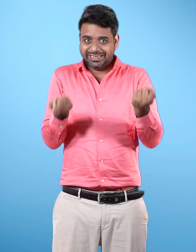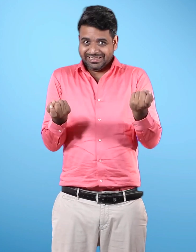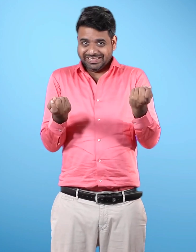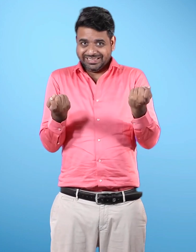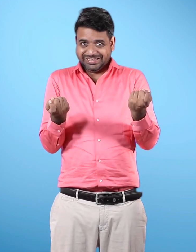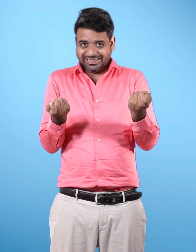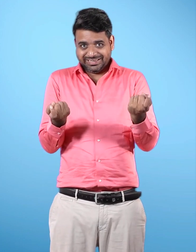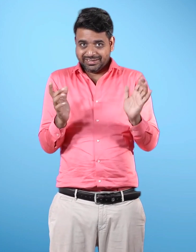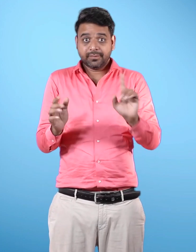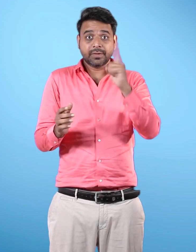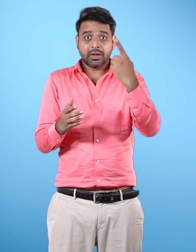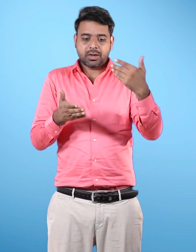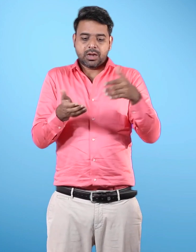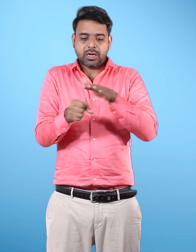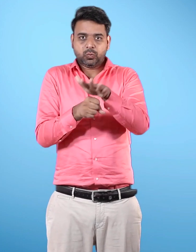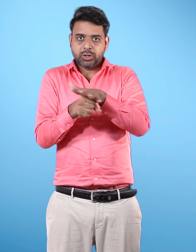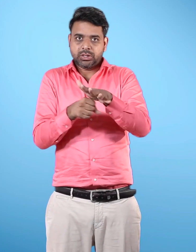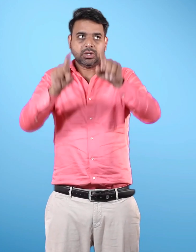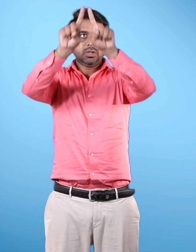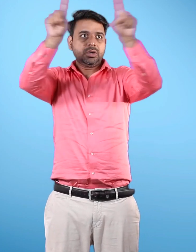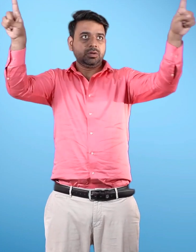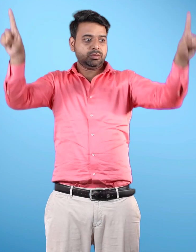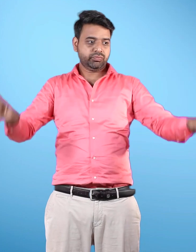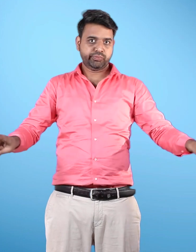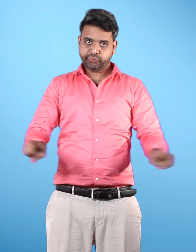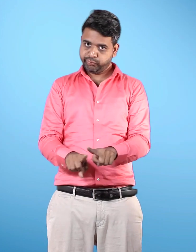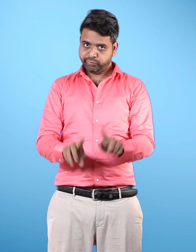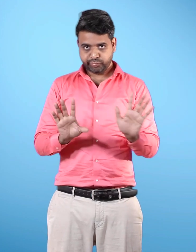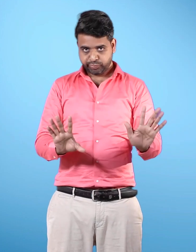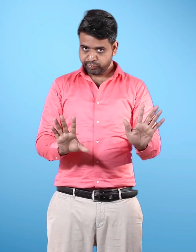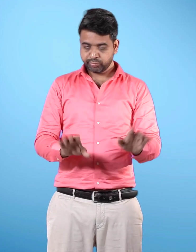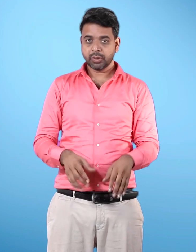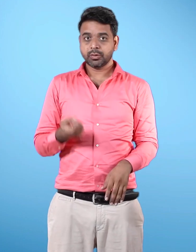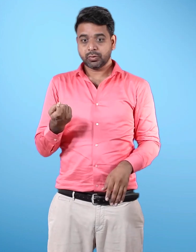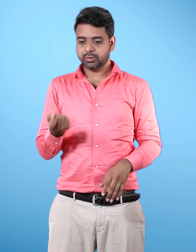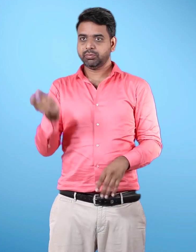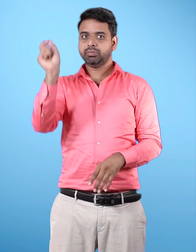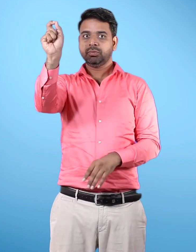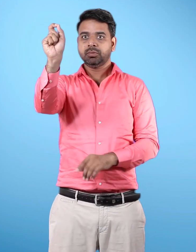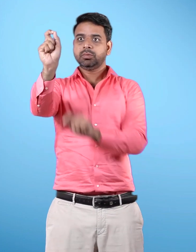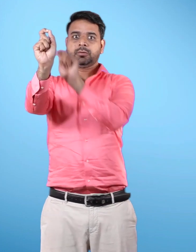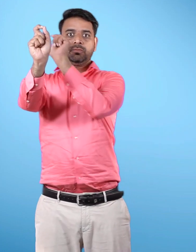Fix 2 nails nearly 1 meter apart on a wooden board so that these can be used as a hook.